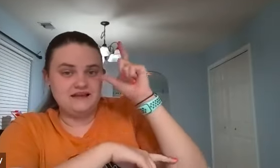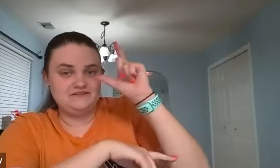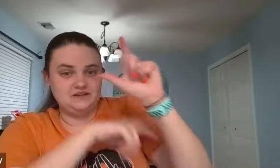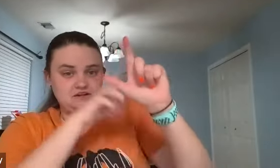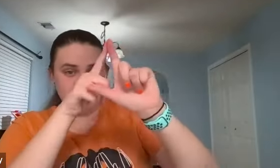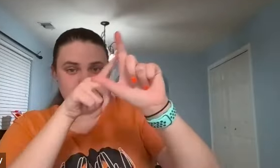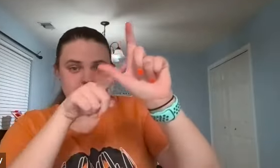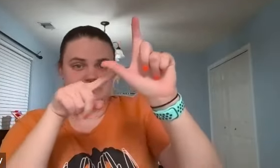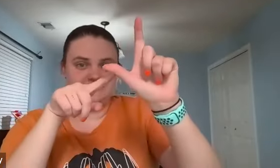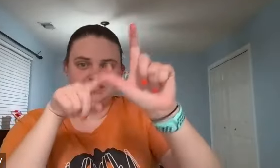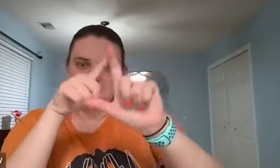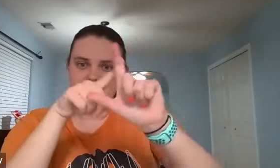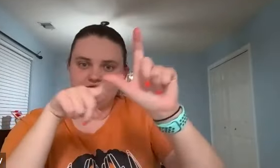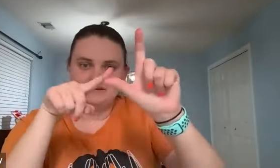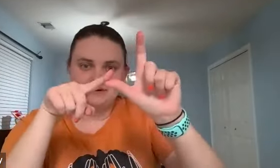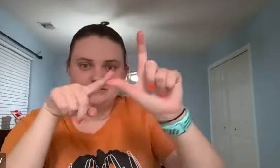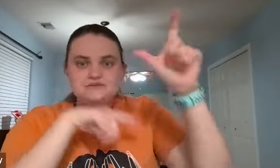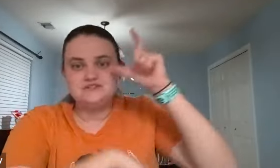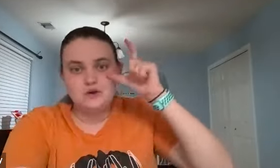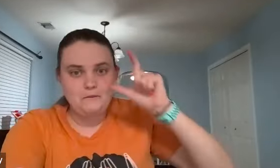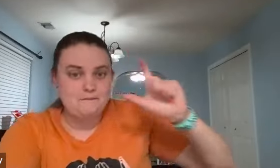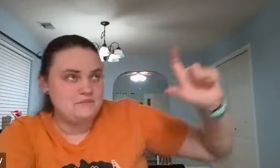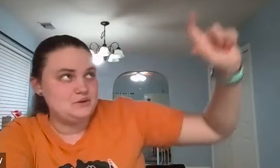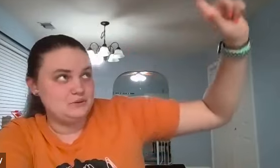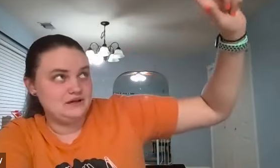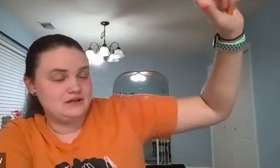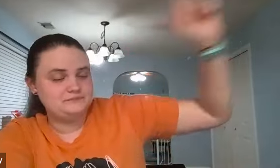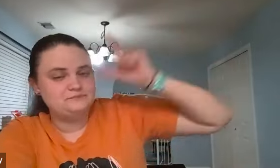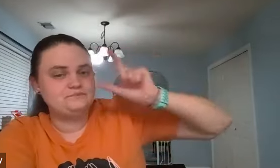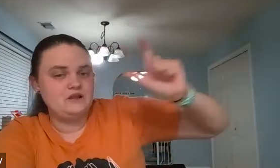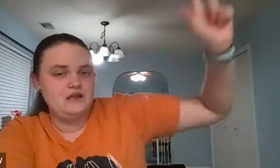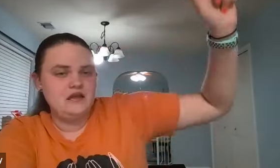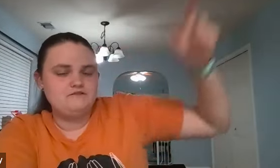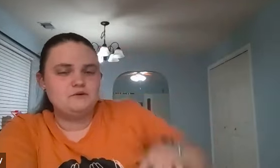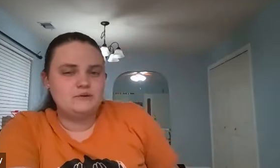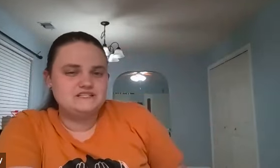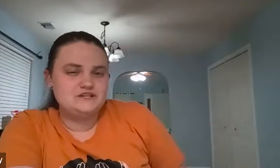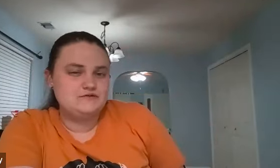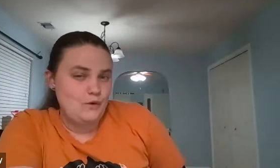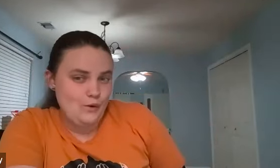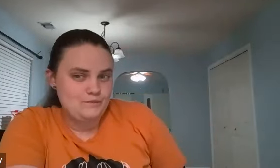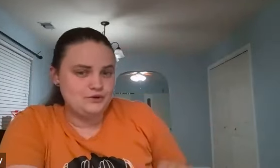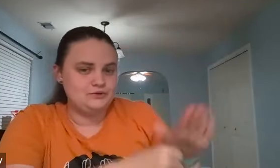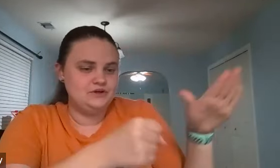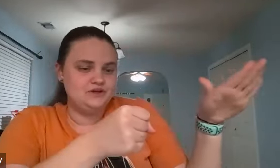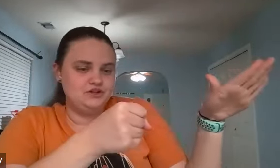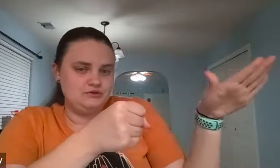like the crescent shape of the moon. So moon. If you were going to do full moon, you would